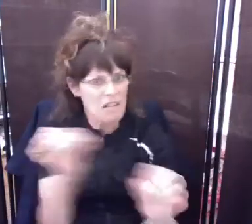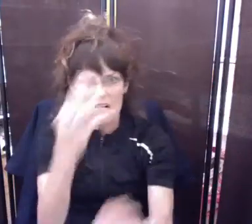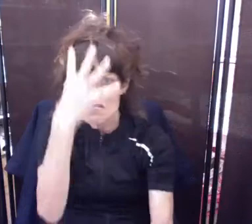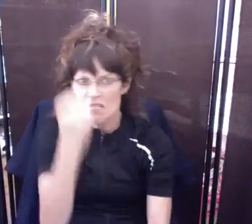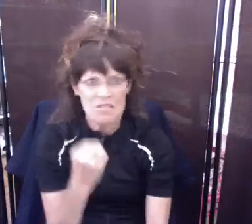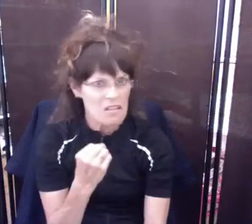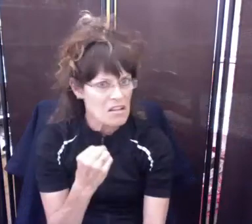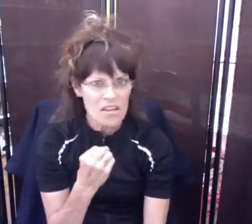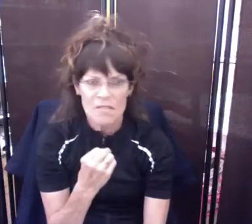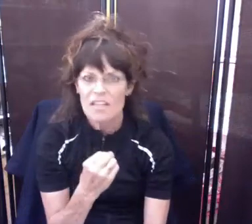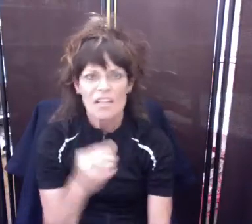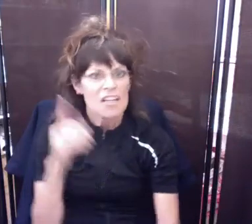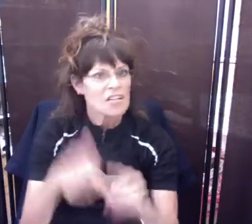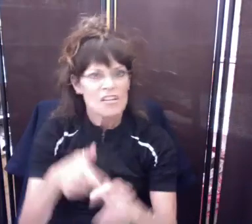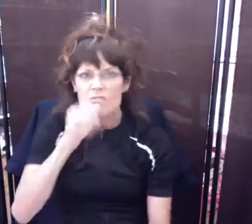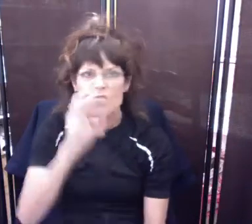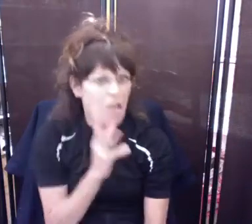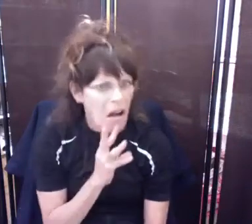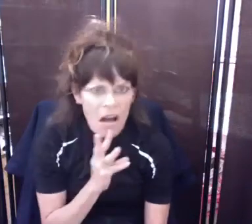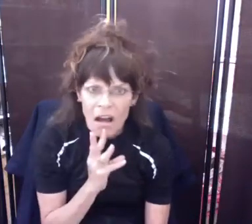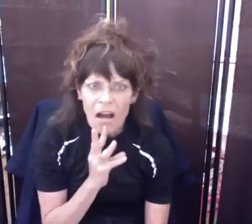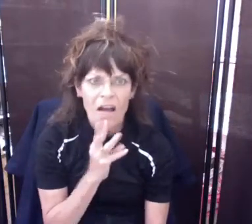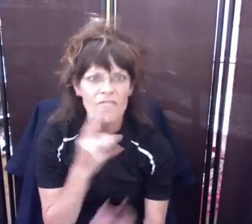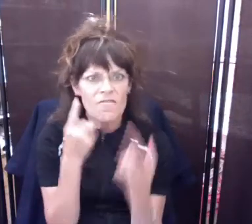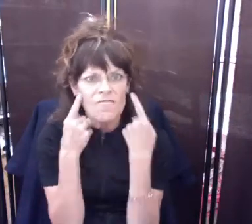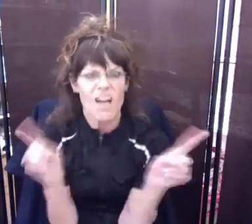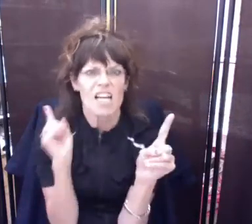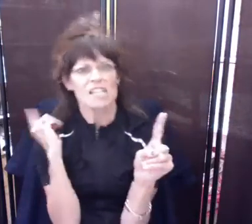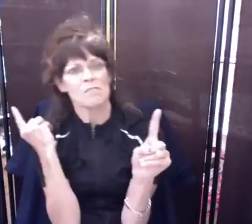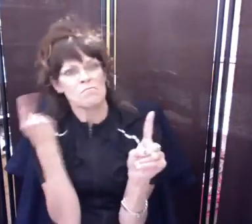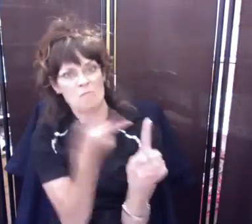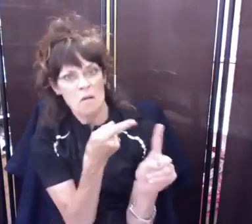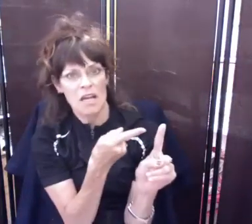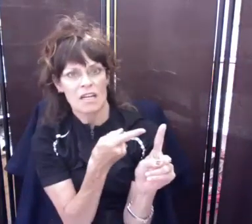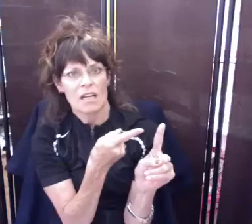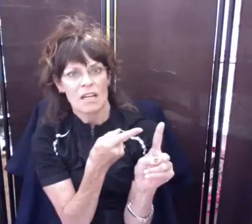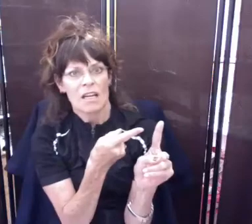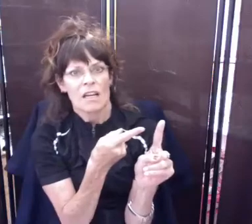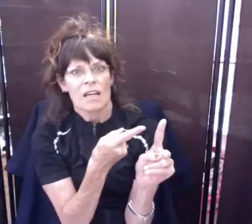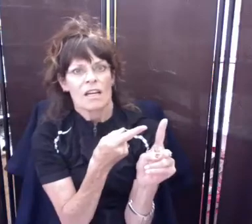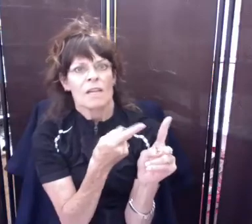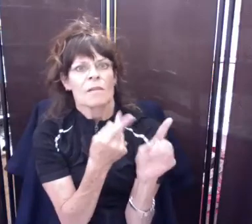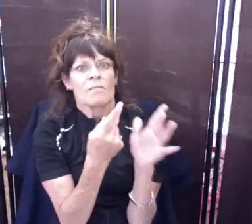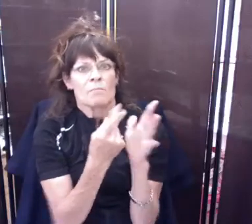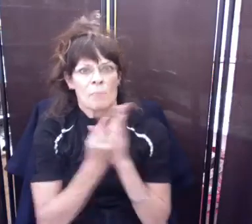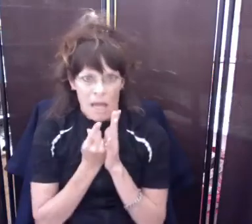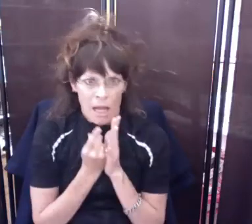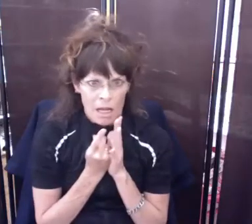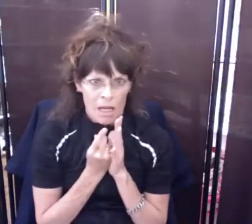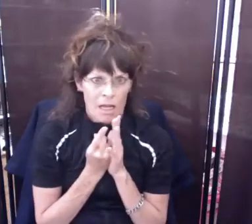water down. I finally got to the point where I was coming back to some kind of health and some kind of